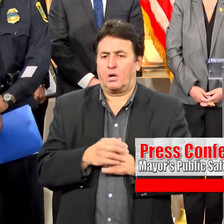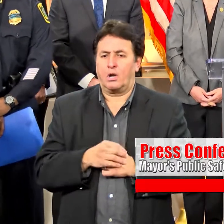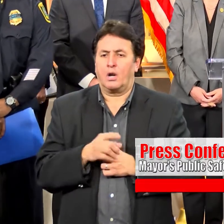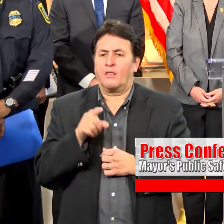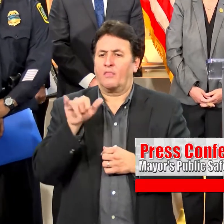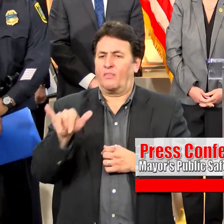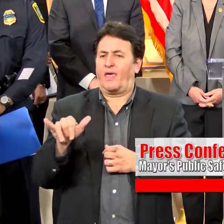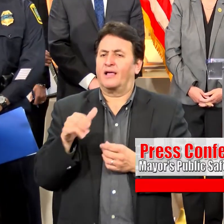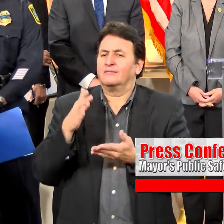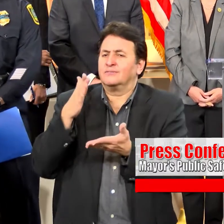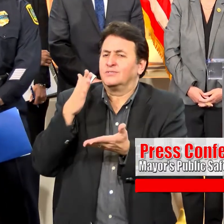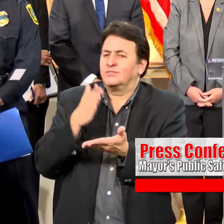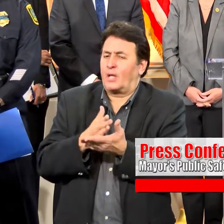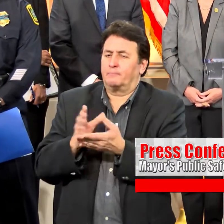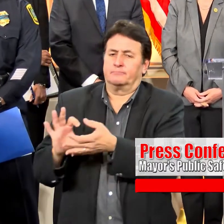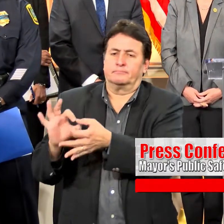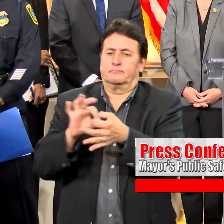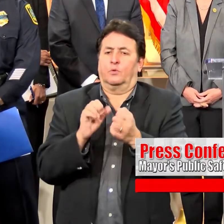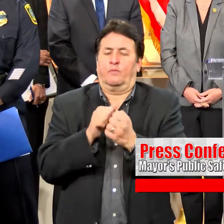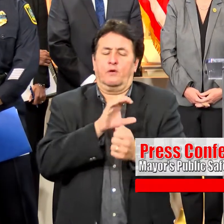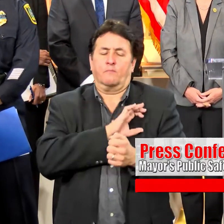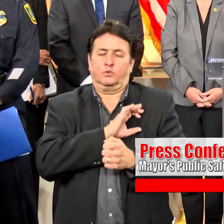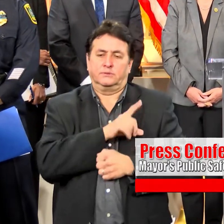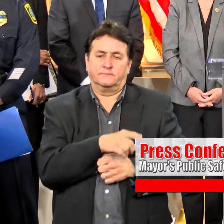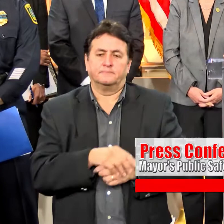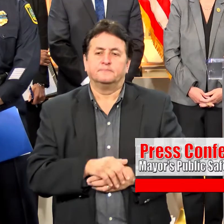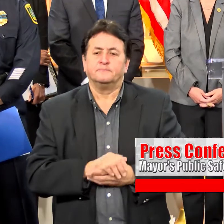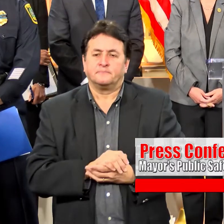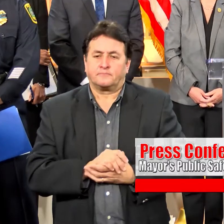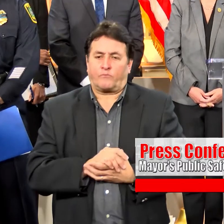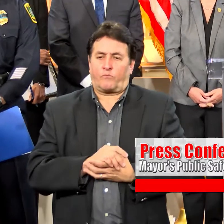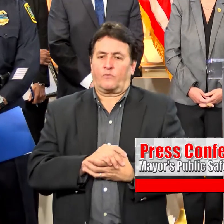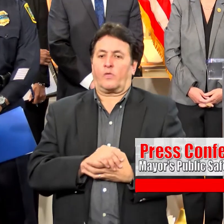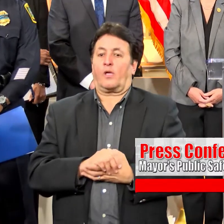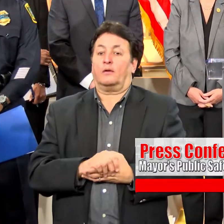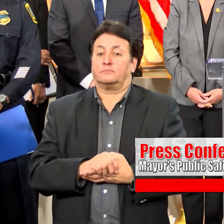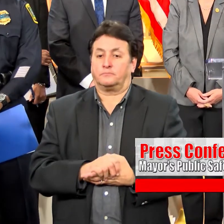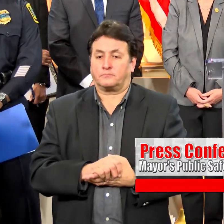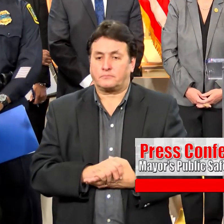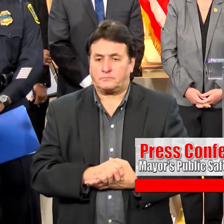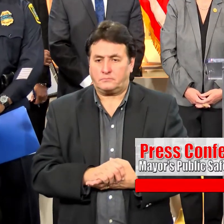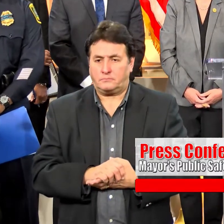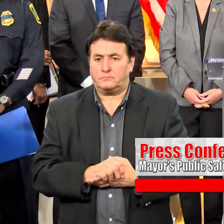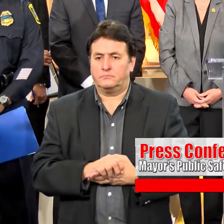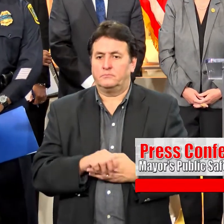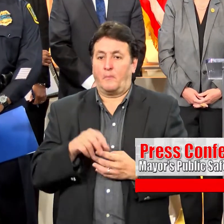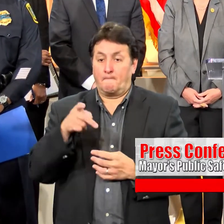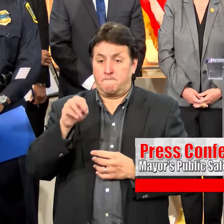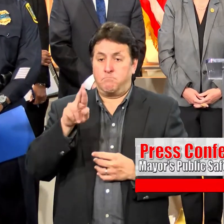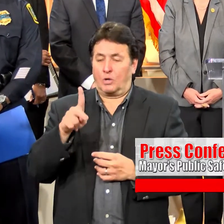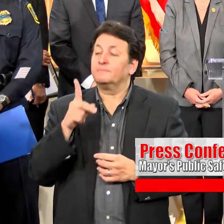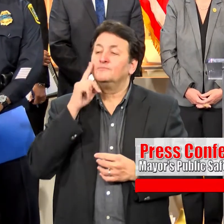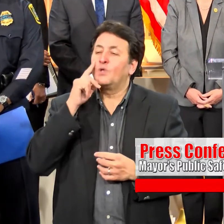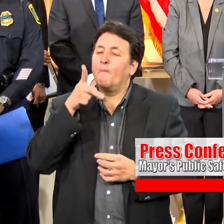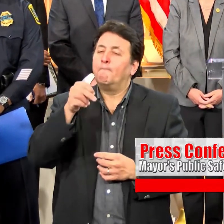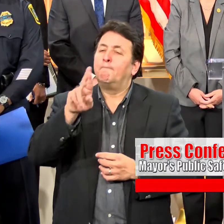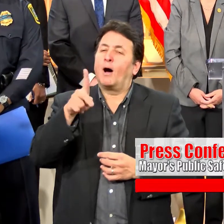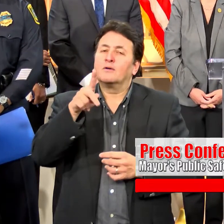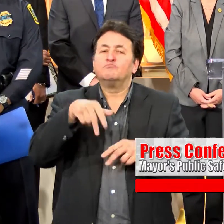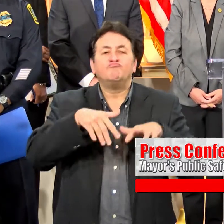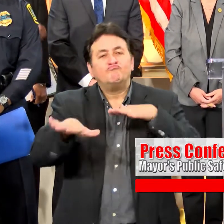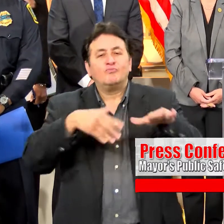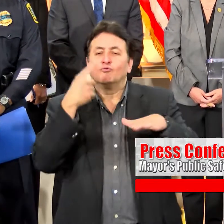enforcement, and we are committed to keeping our parks safe. There is no question there are too many guns on the